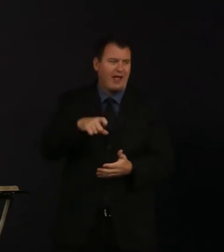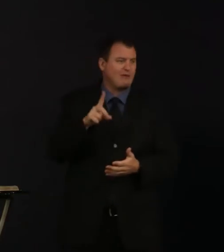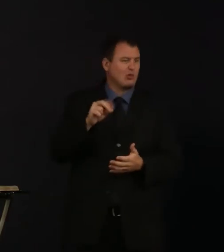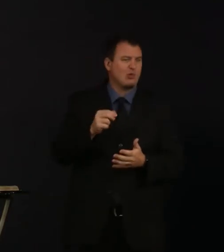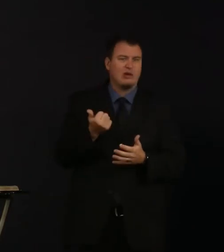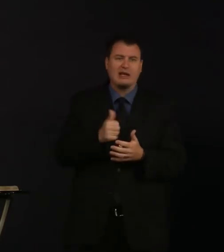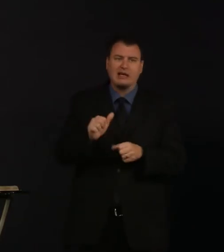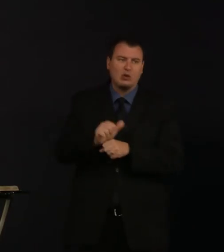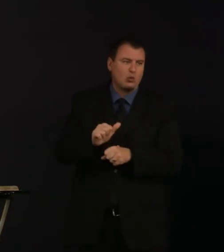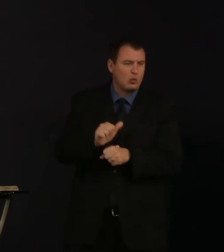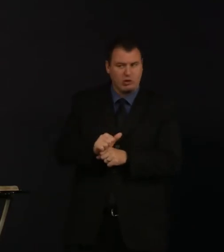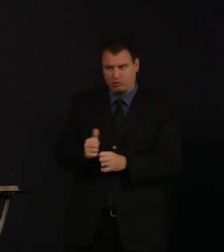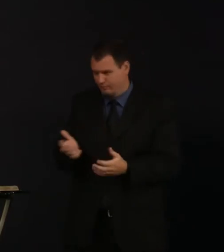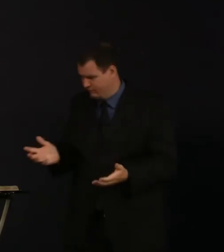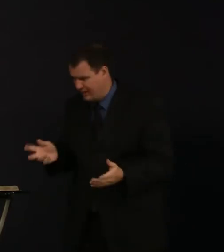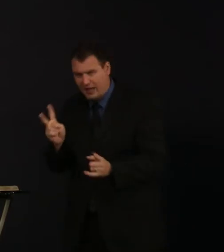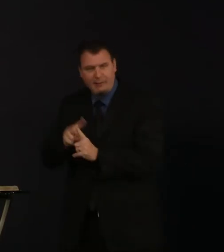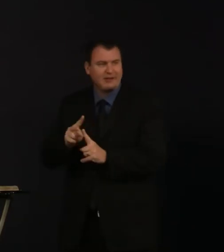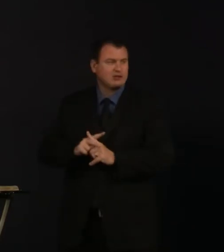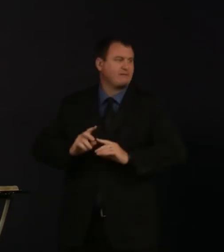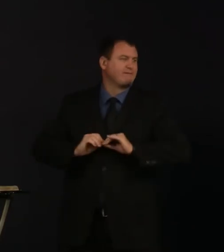something that's very applicable,